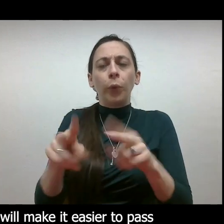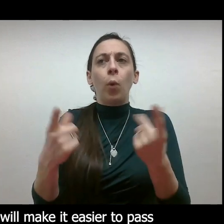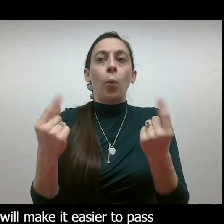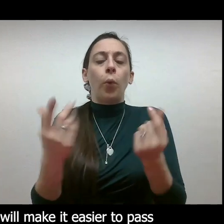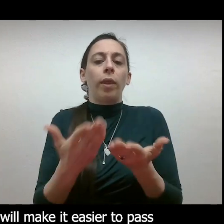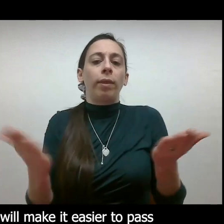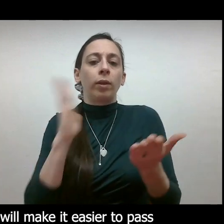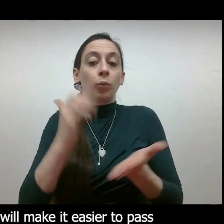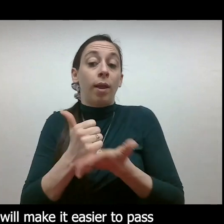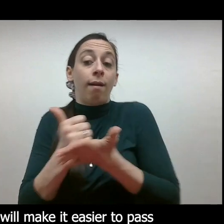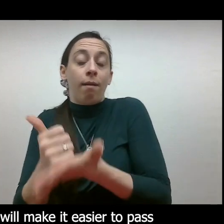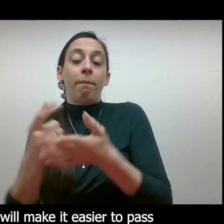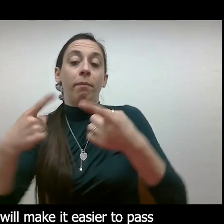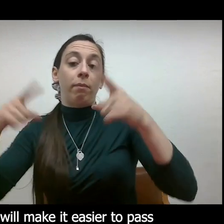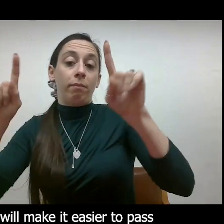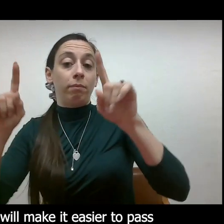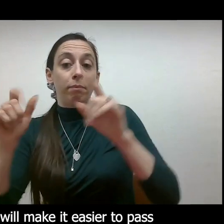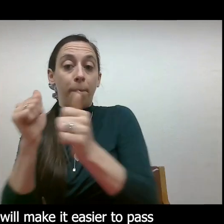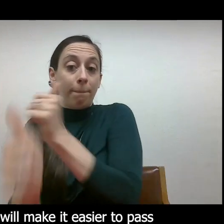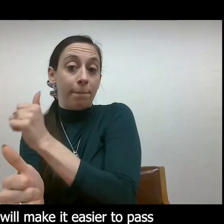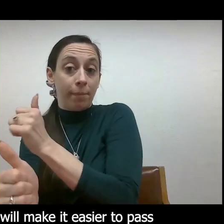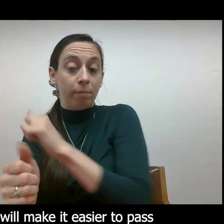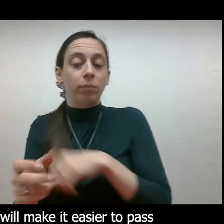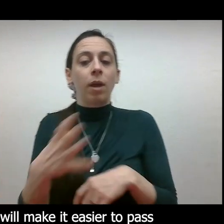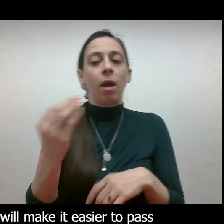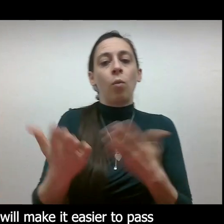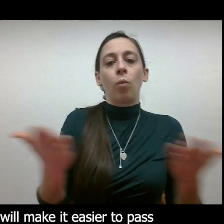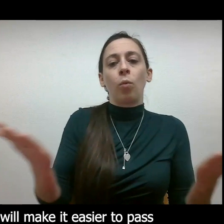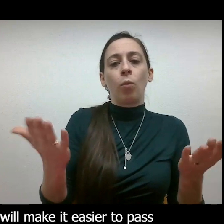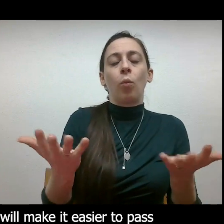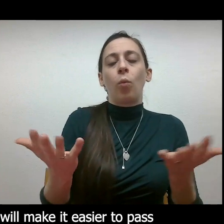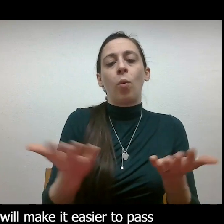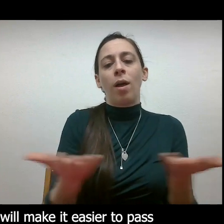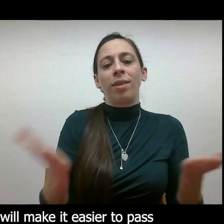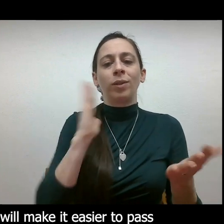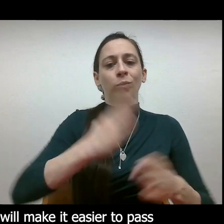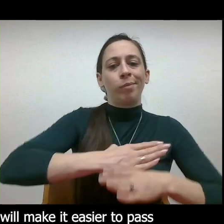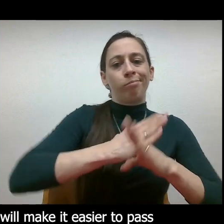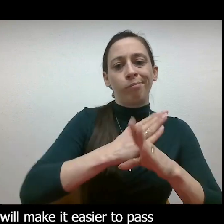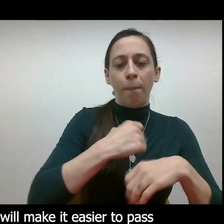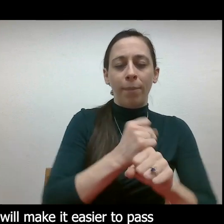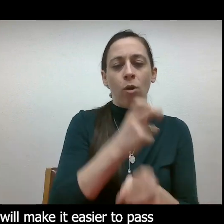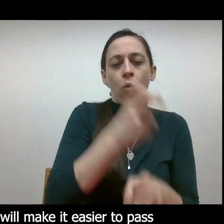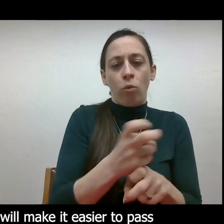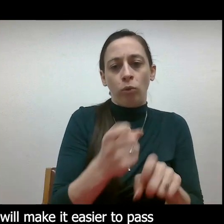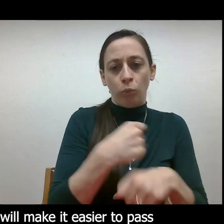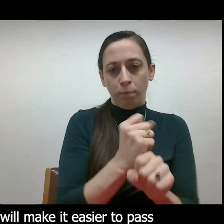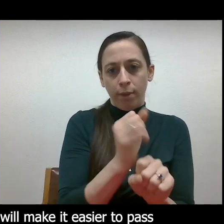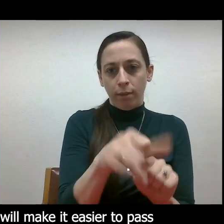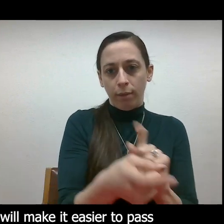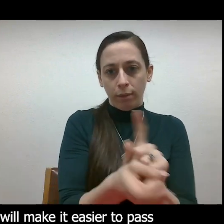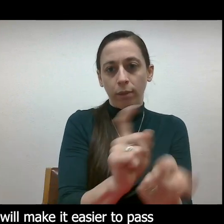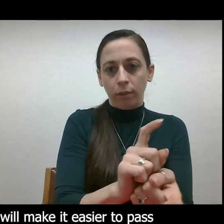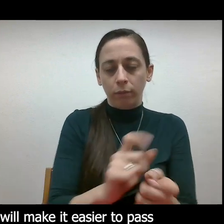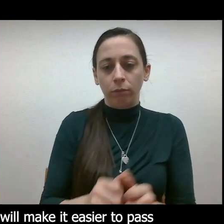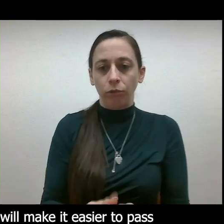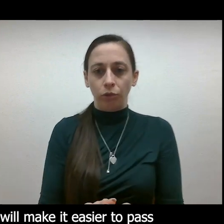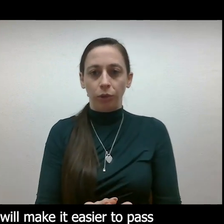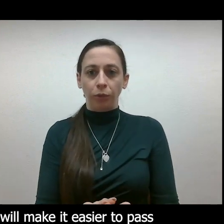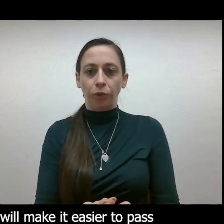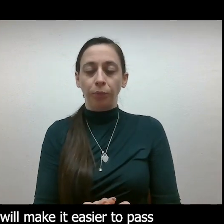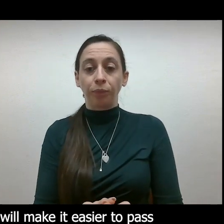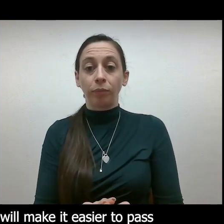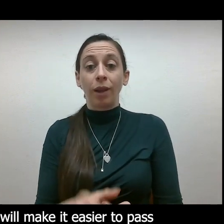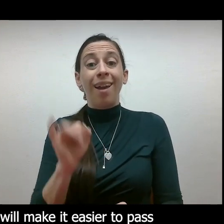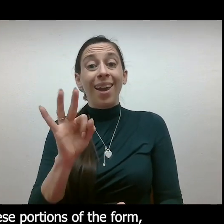or easy it will be to pass. So it's important to look at what things will make it easier to pass and what will make it harder to pass.